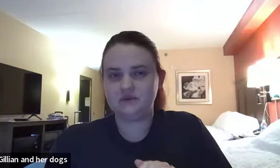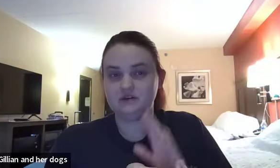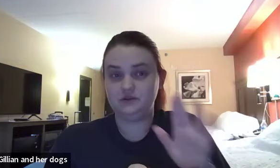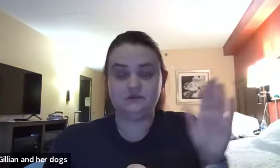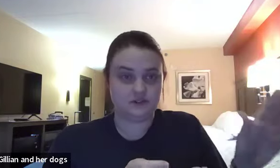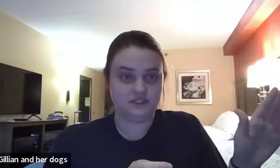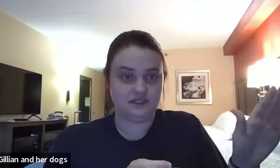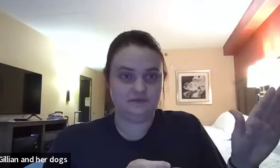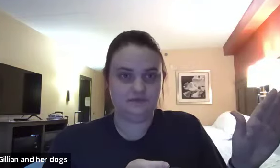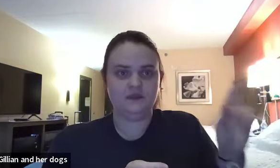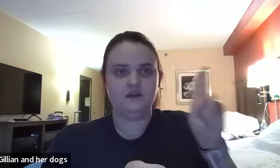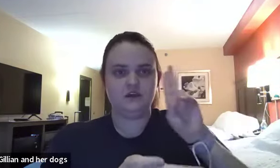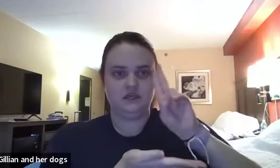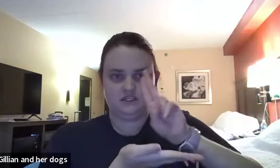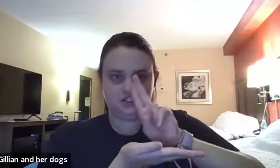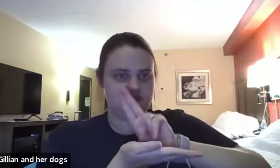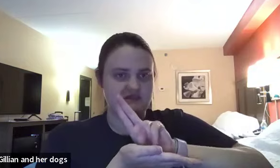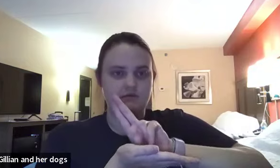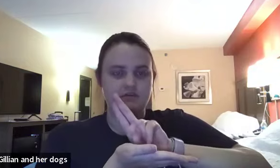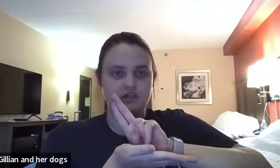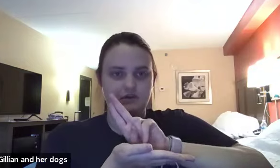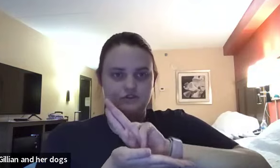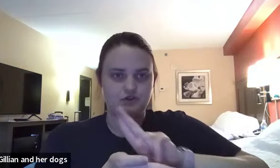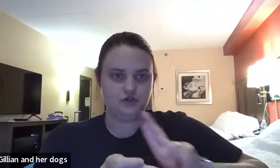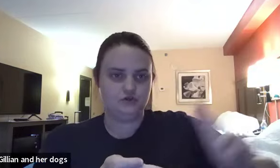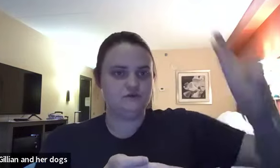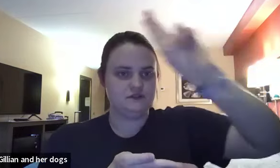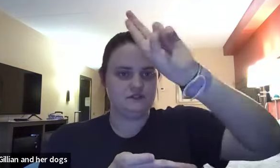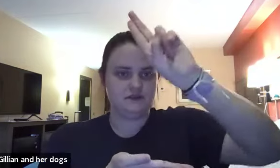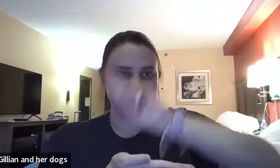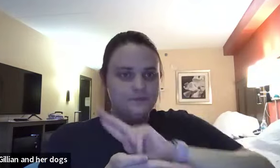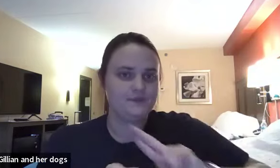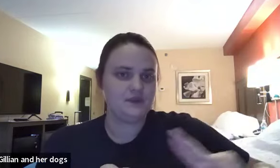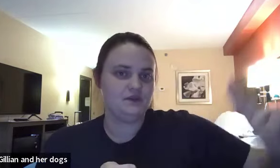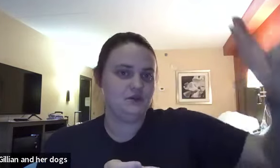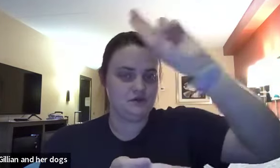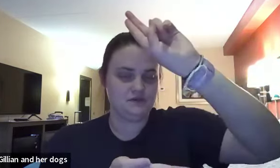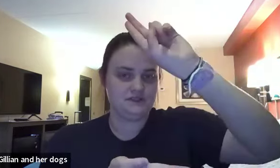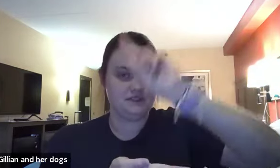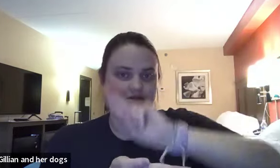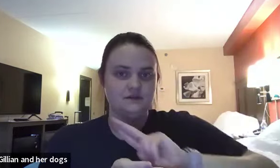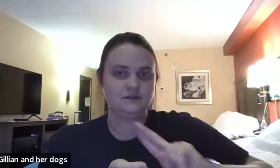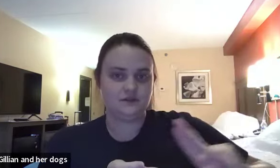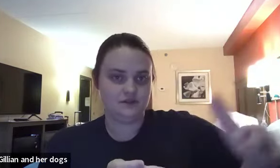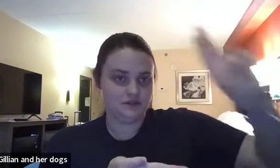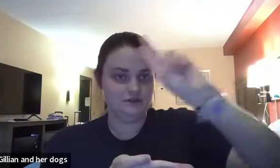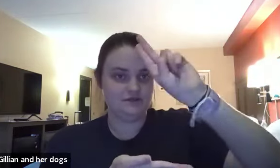about university, it's just the same, but with a U. So university, university,